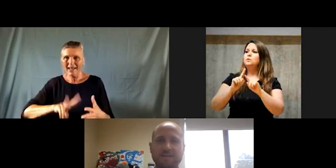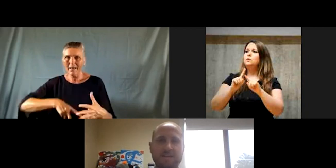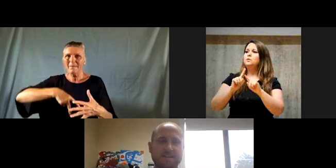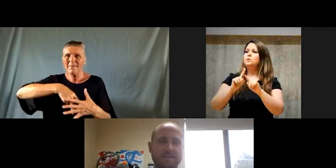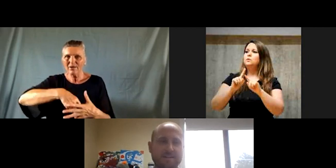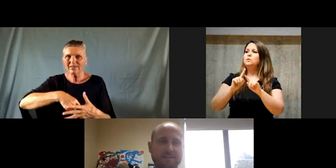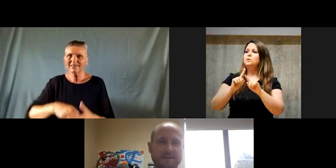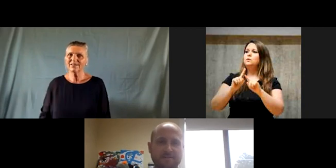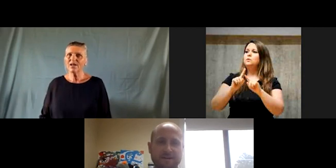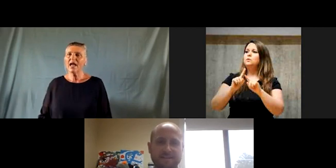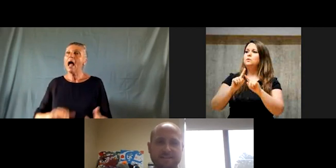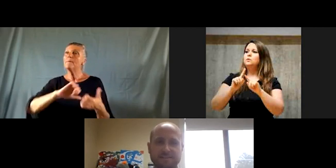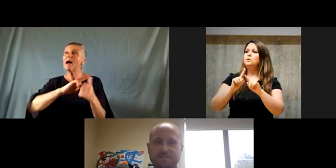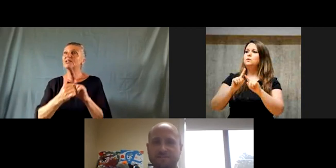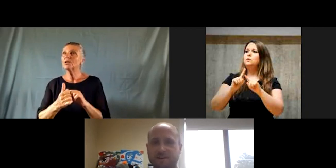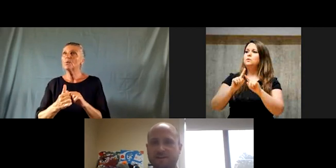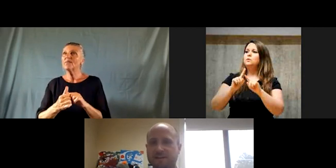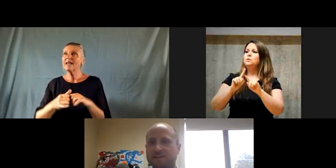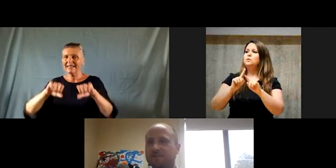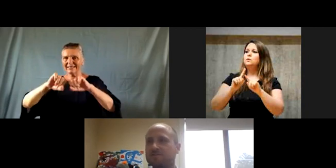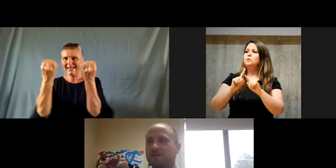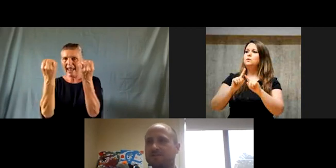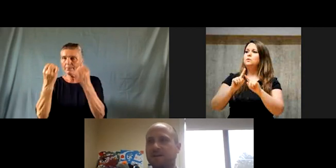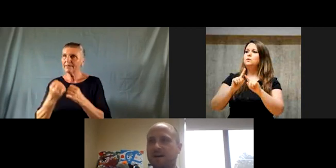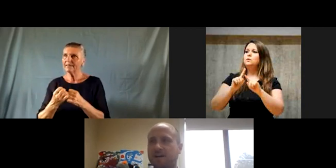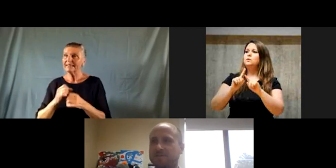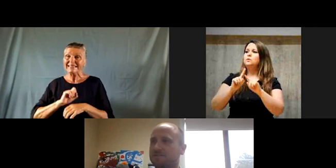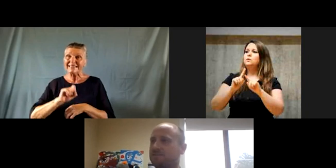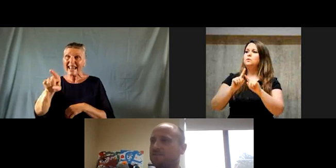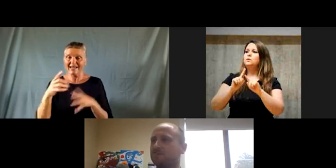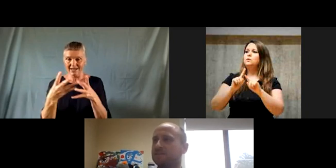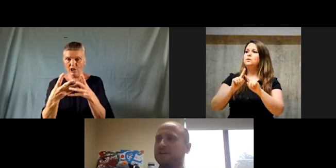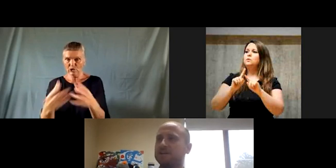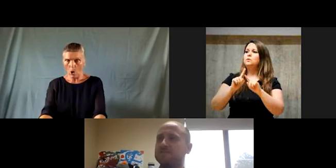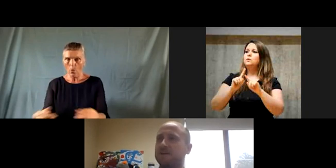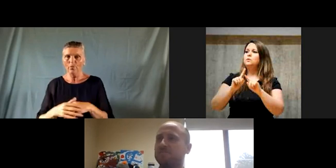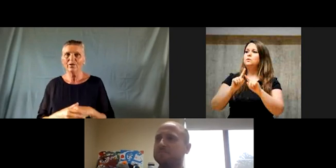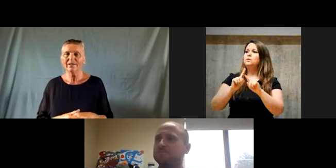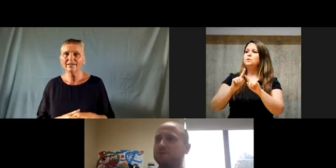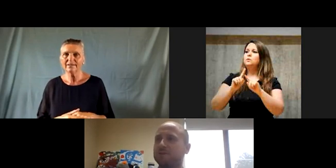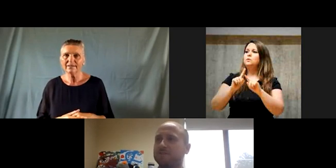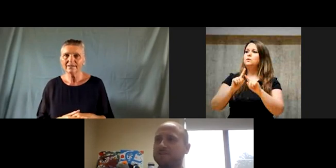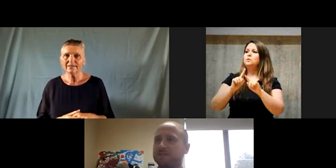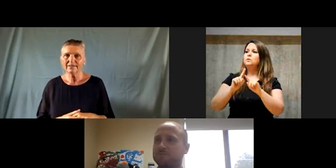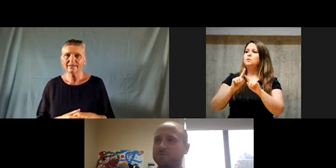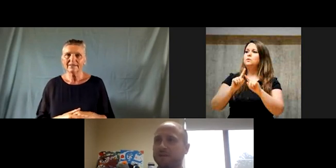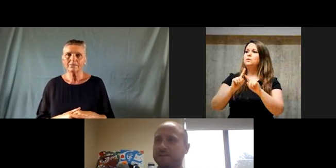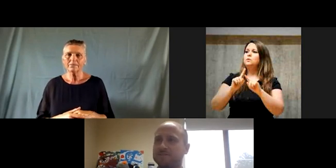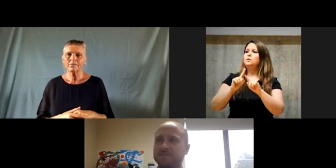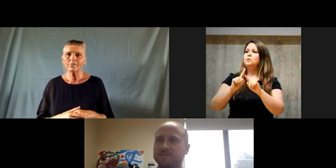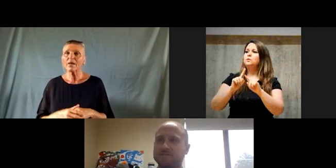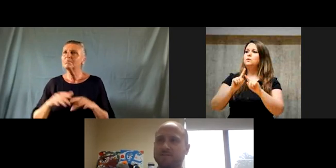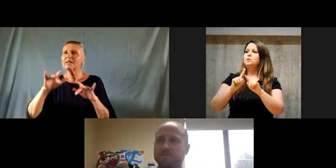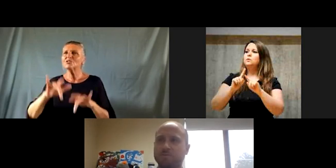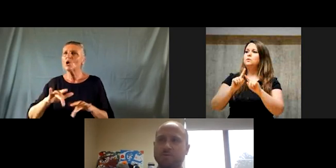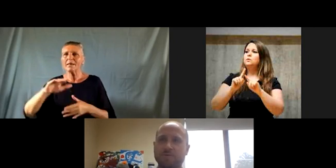Solve. Now, currently there is not, as has been discussed previously this morning, is